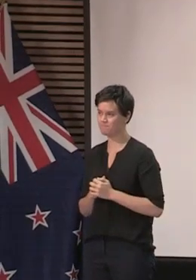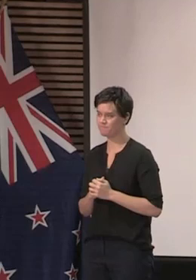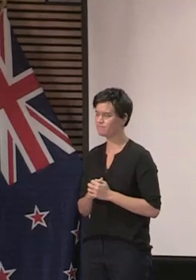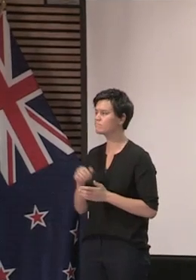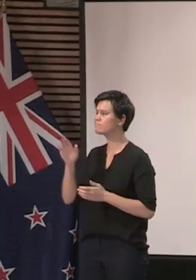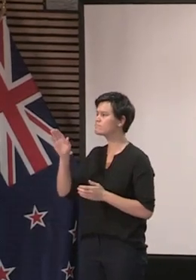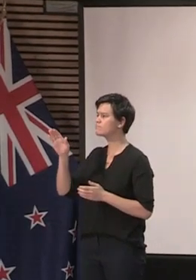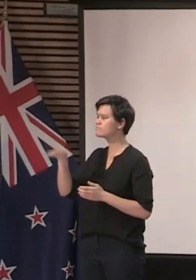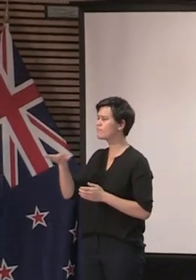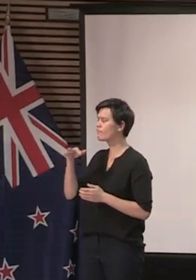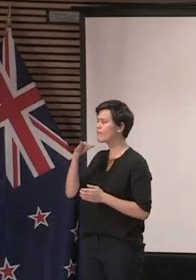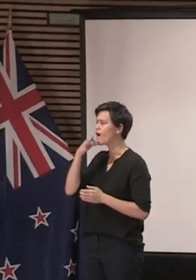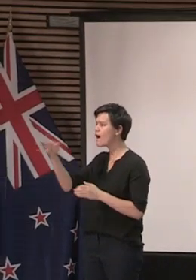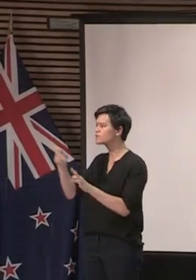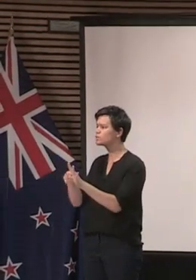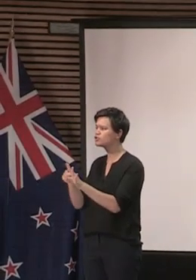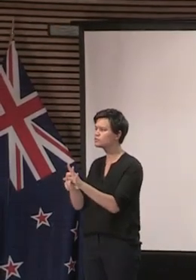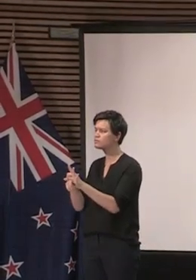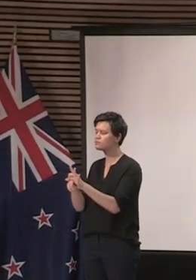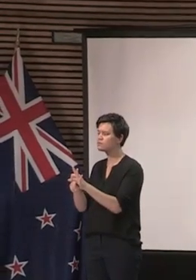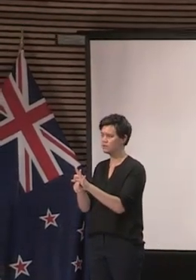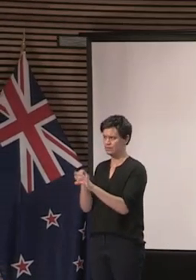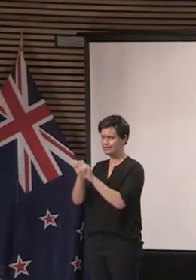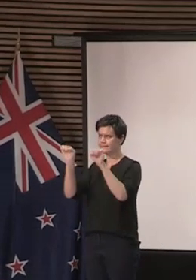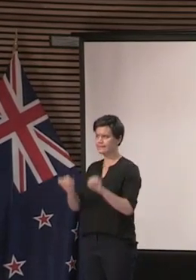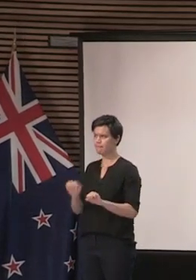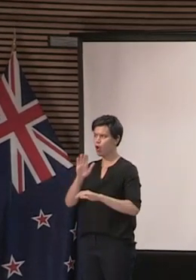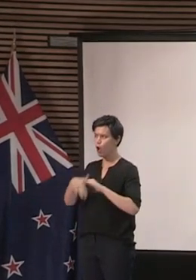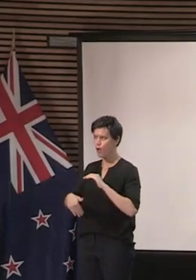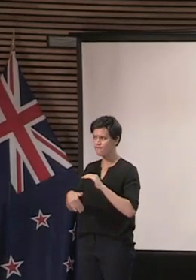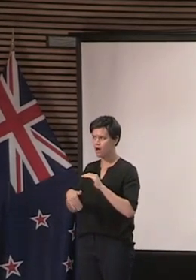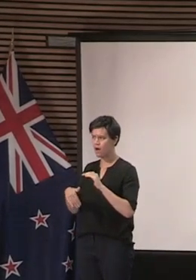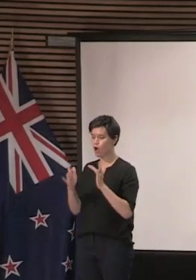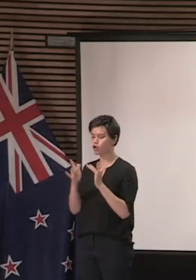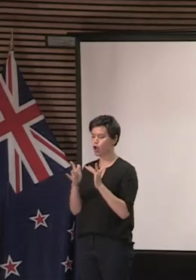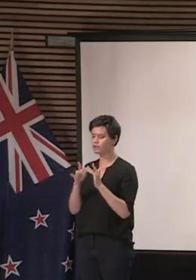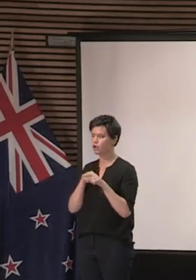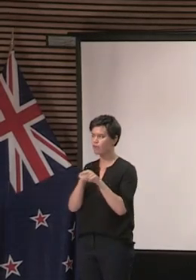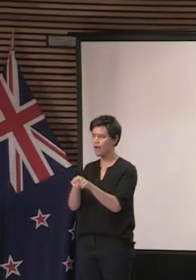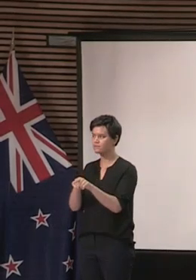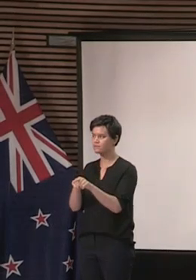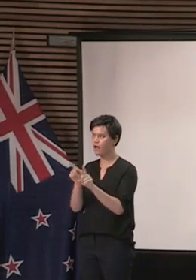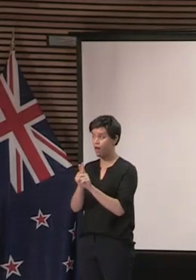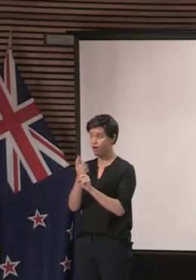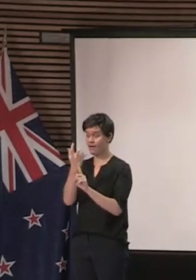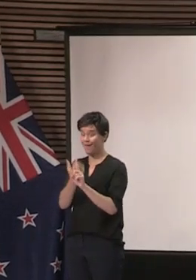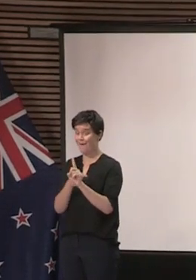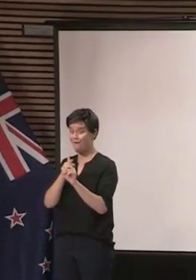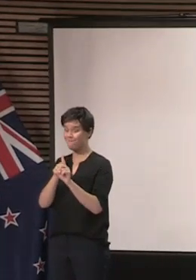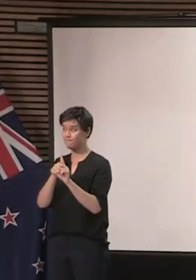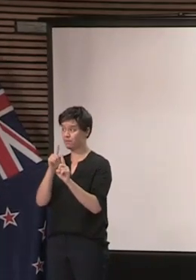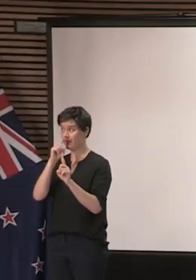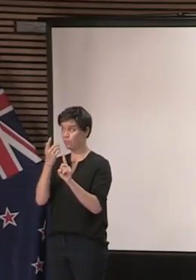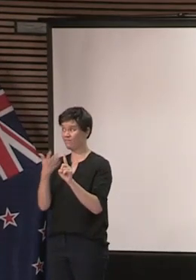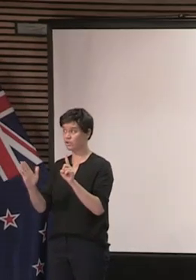our contact tracing capacity? There's been some criticism or questions, I guess, in the past few days about the data that is involved